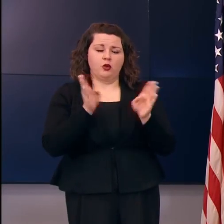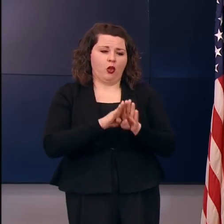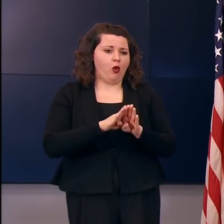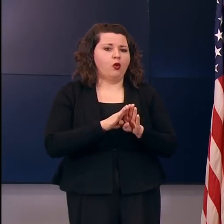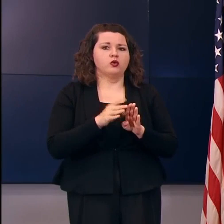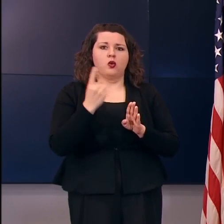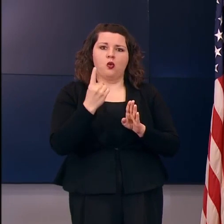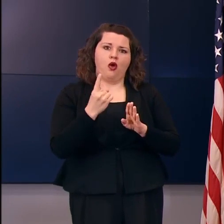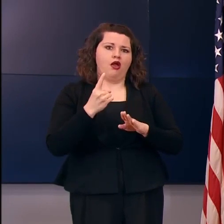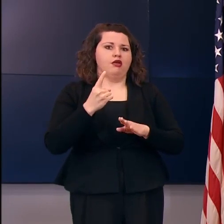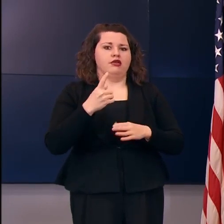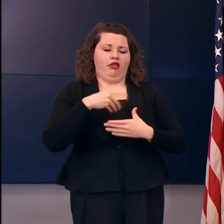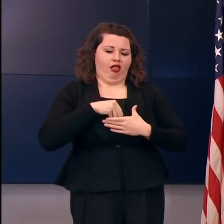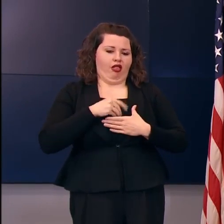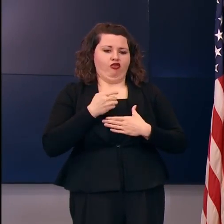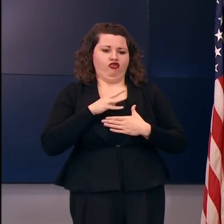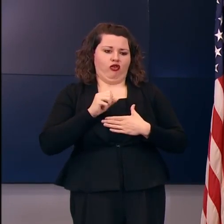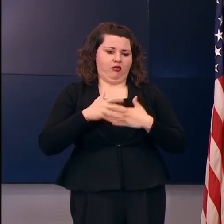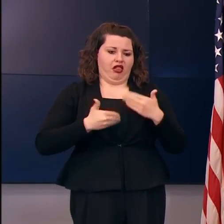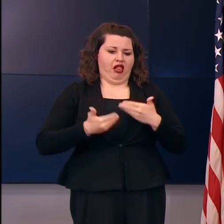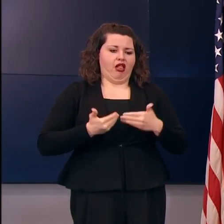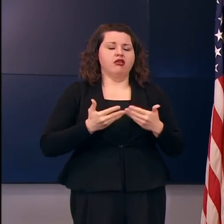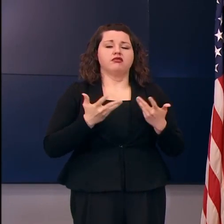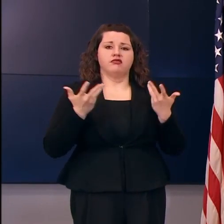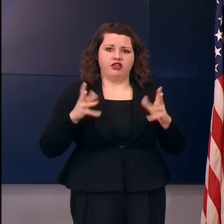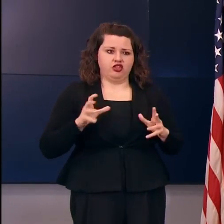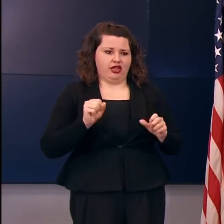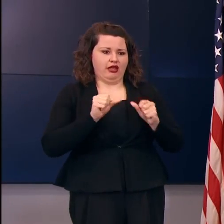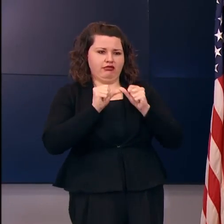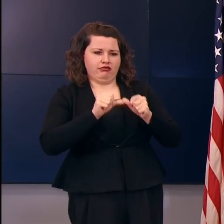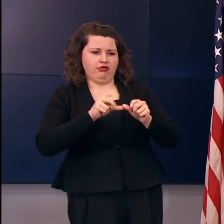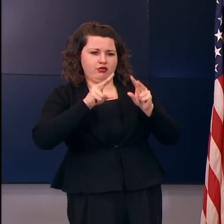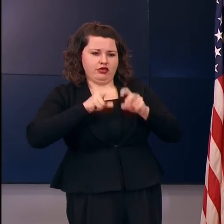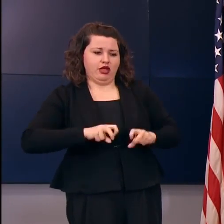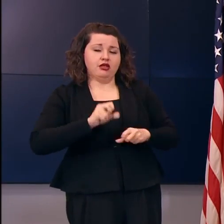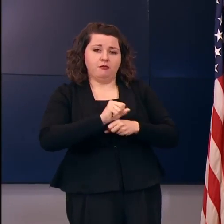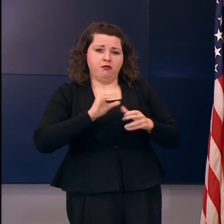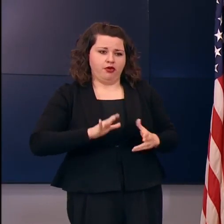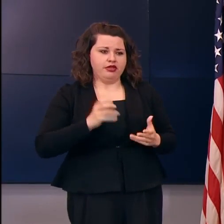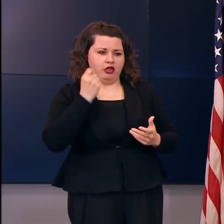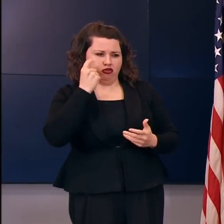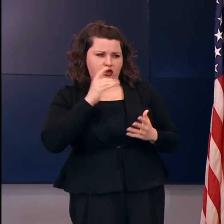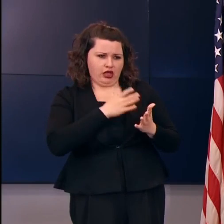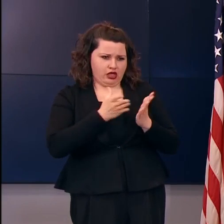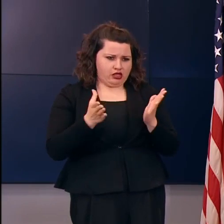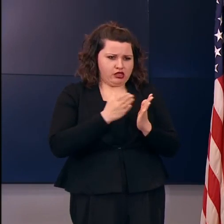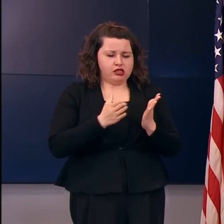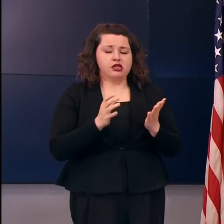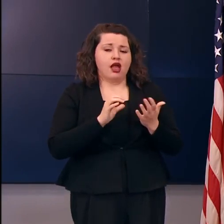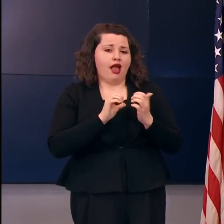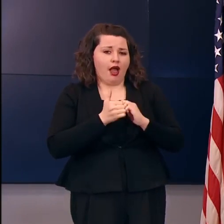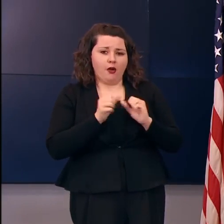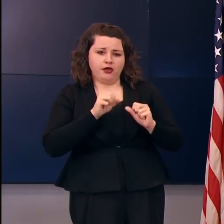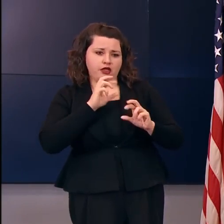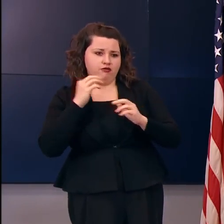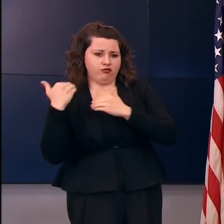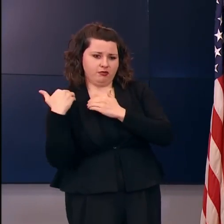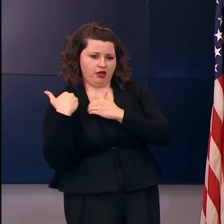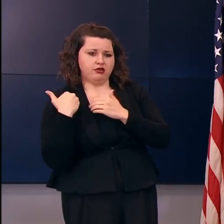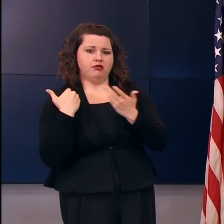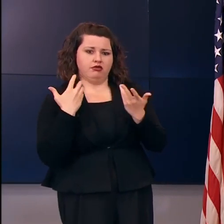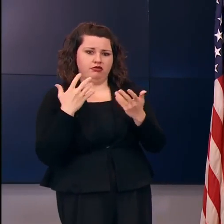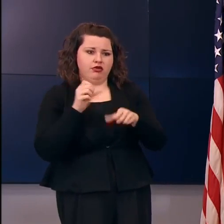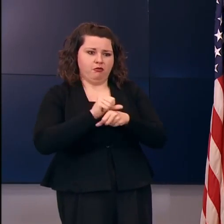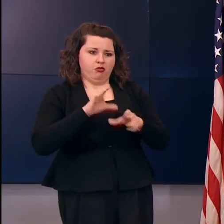one incubation period, to continue to assess the employees and understand the scope of what they were dealing with and how they can responsibly bring